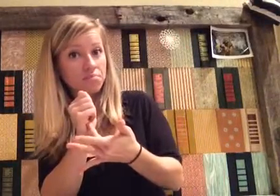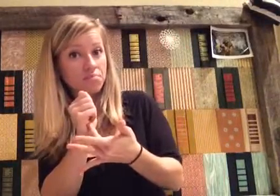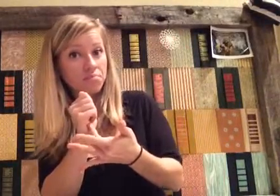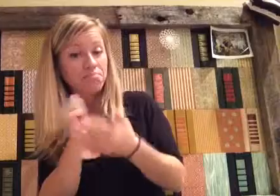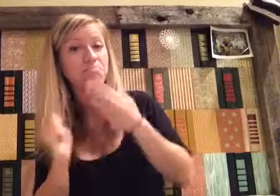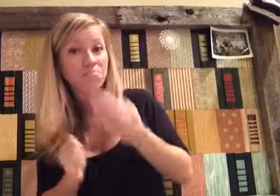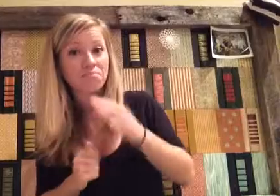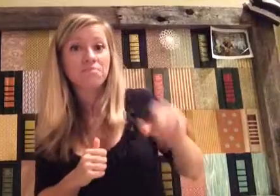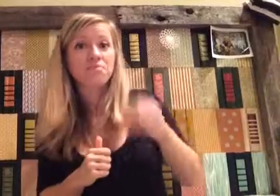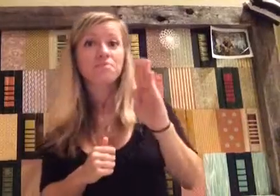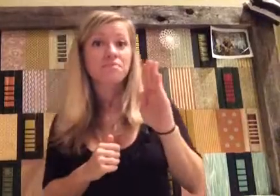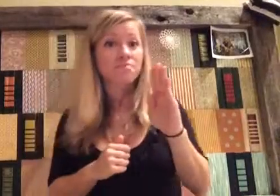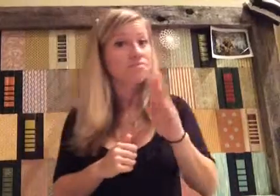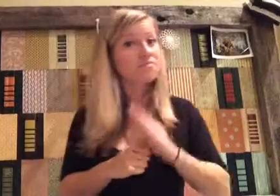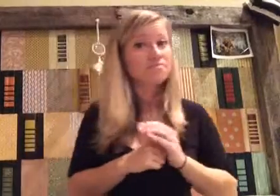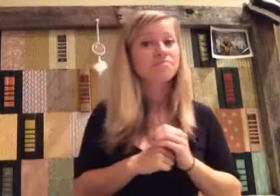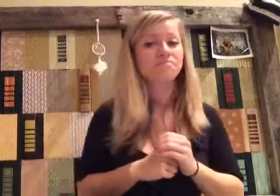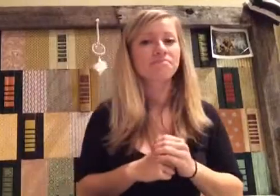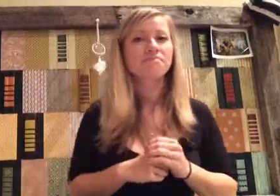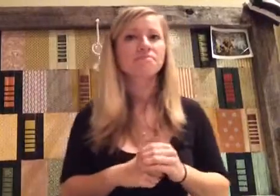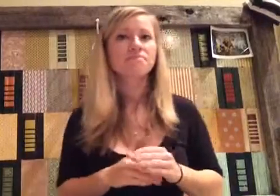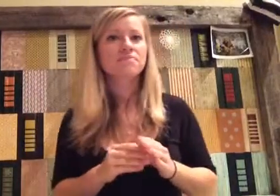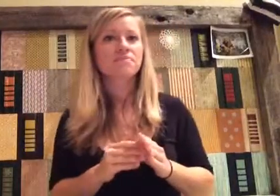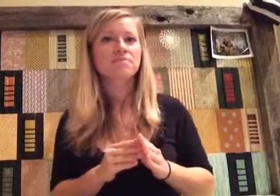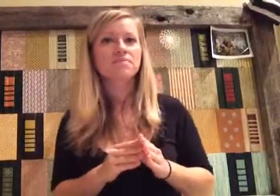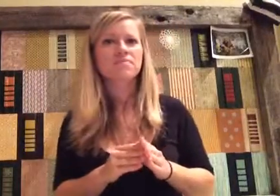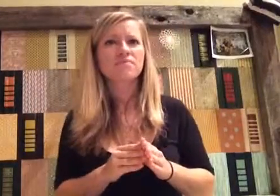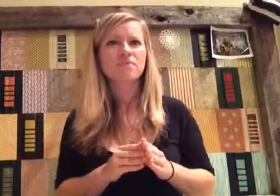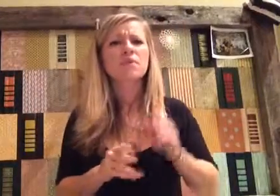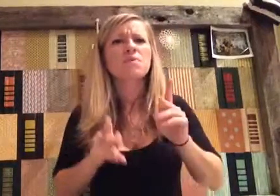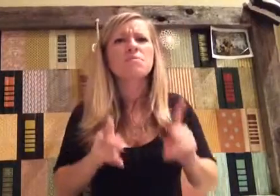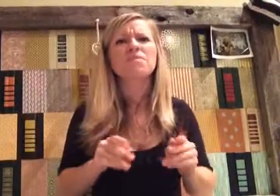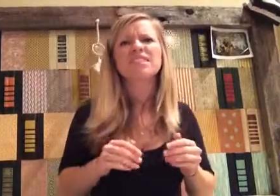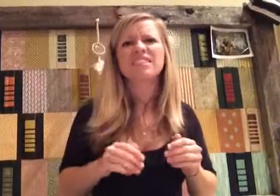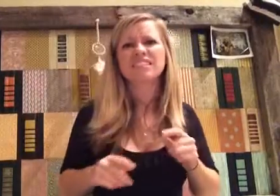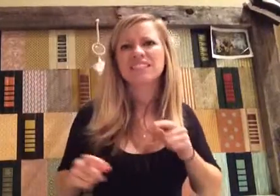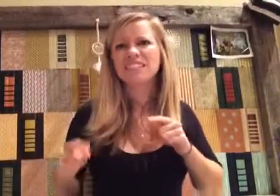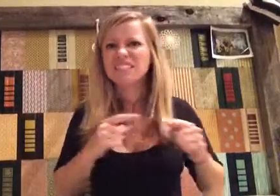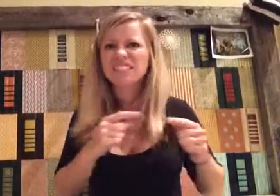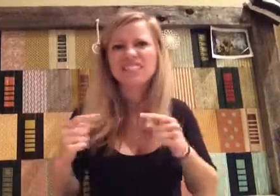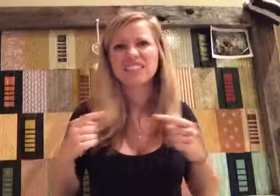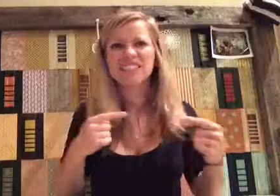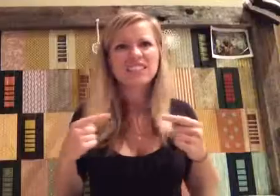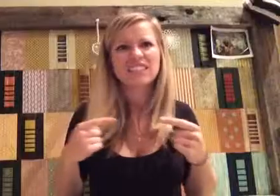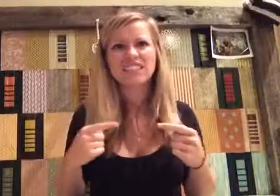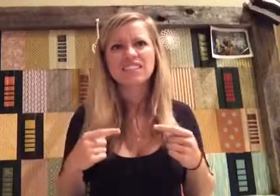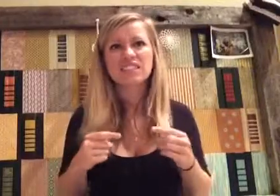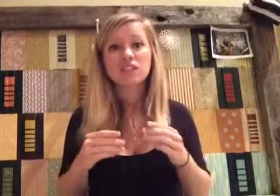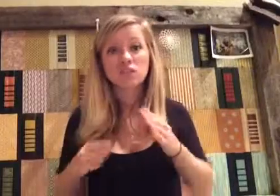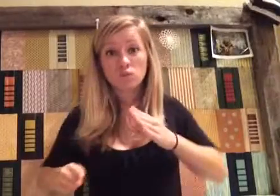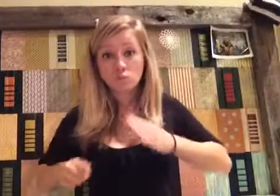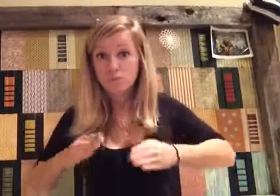Good job. The main character is fighting against an army of robots. Robots are